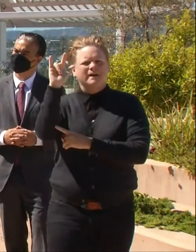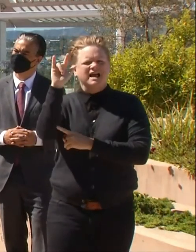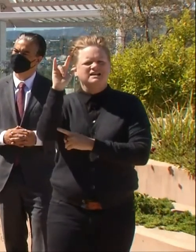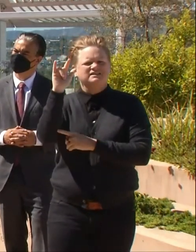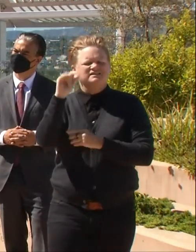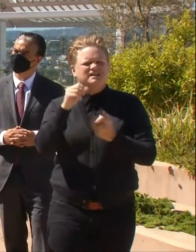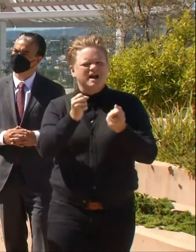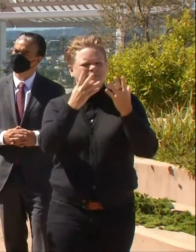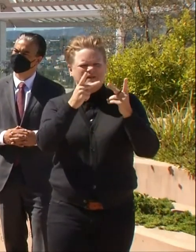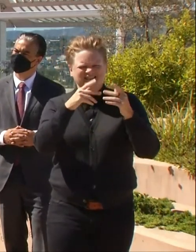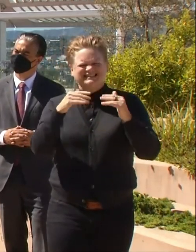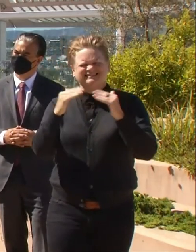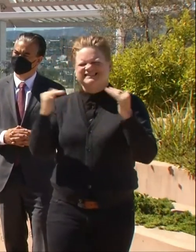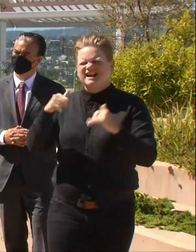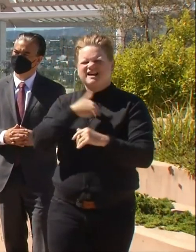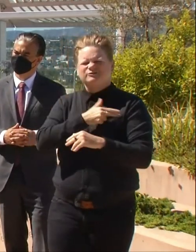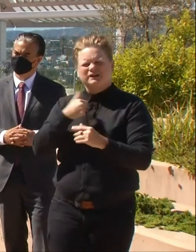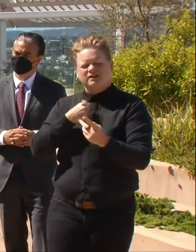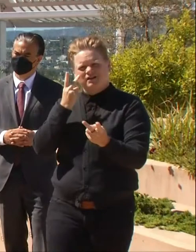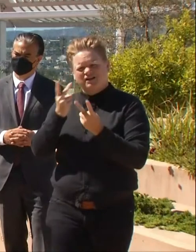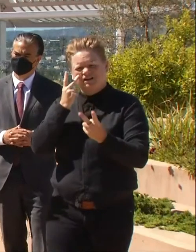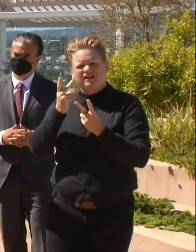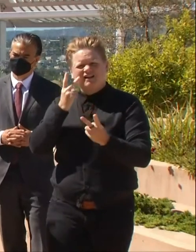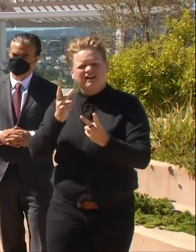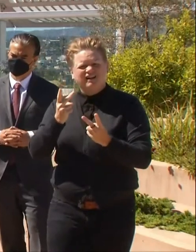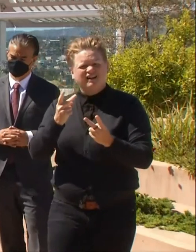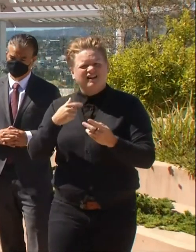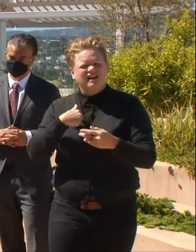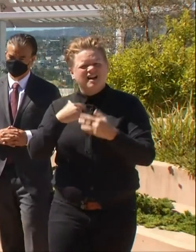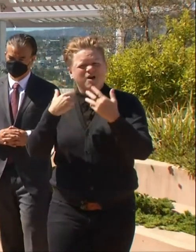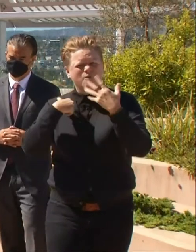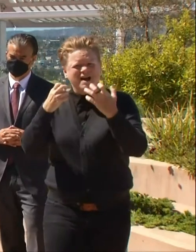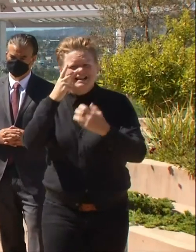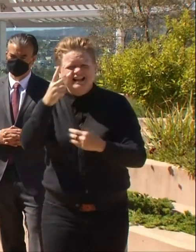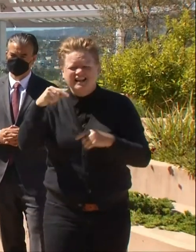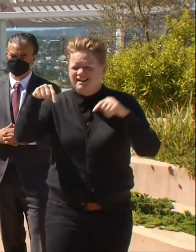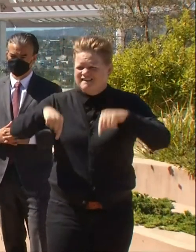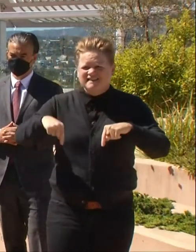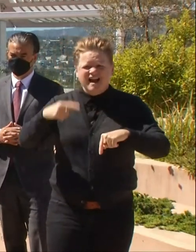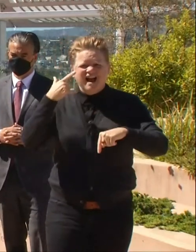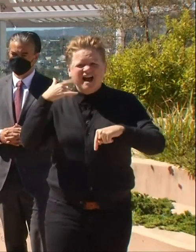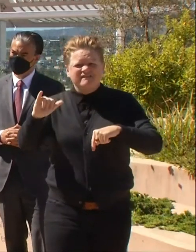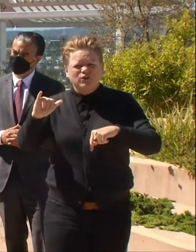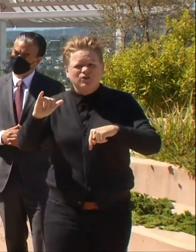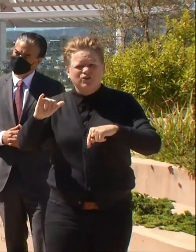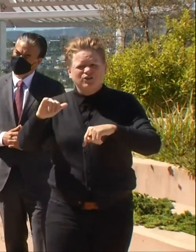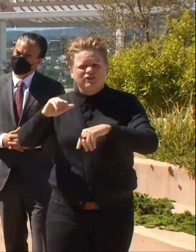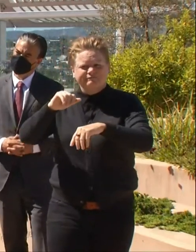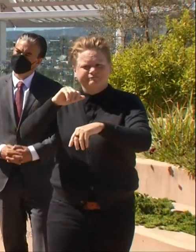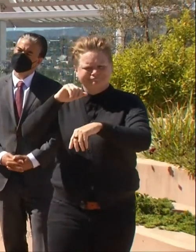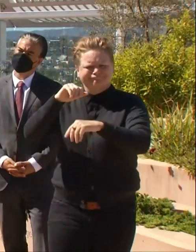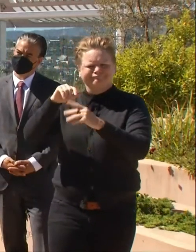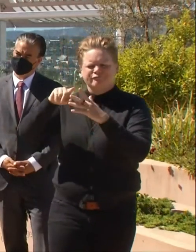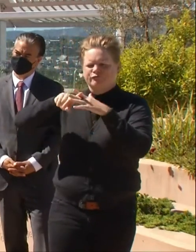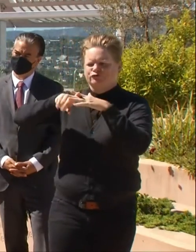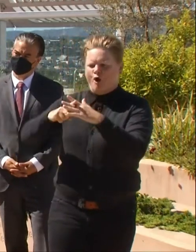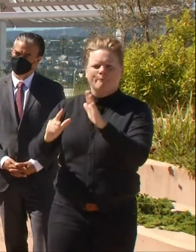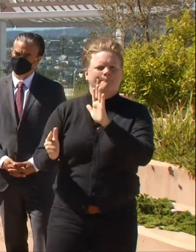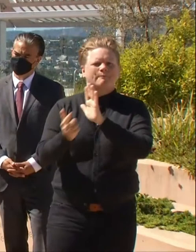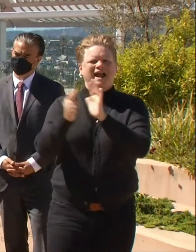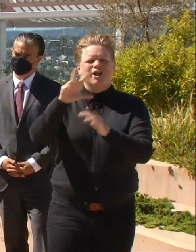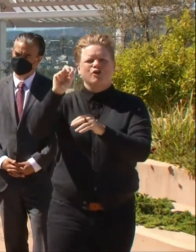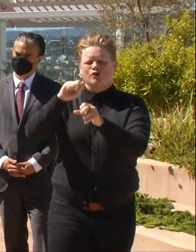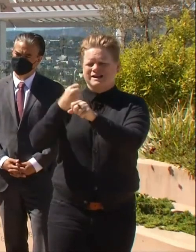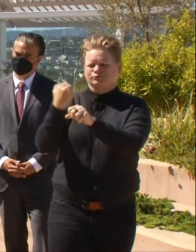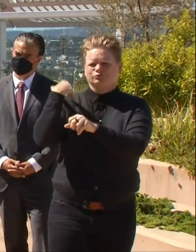remember the names and incidents. You heard some already. The ban in California started after a mass shooting here in Stockton, California, in a school where five innocent